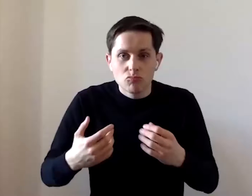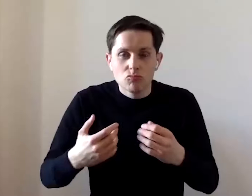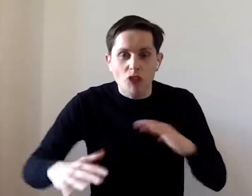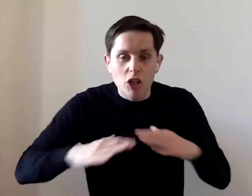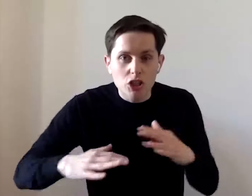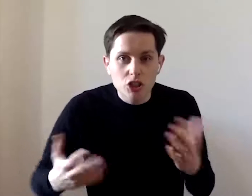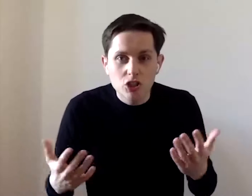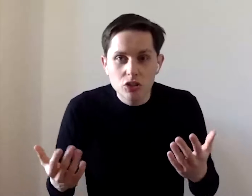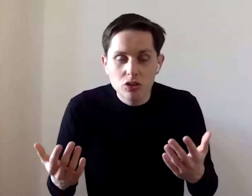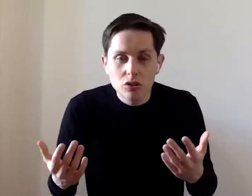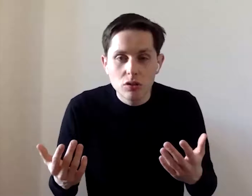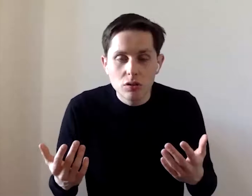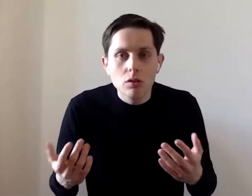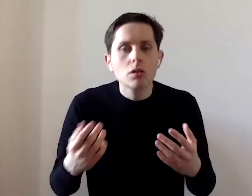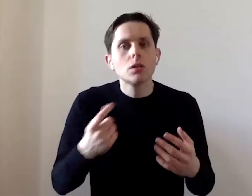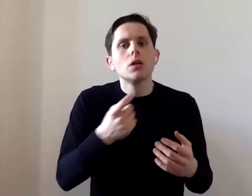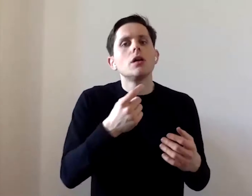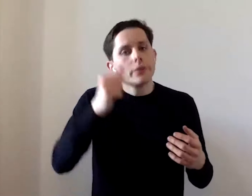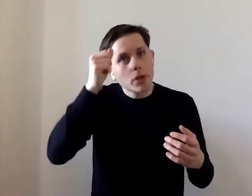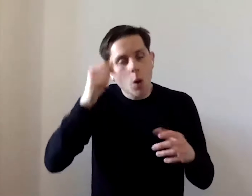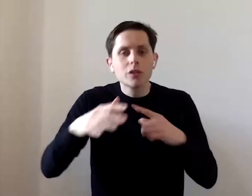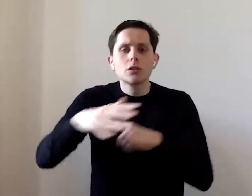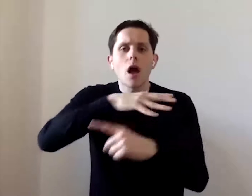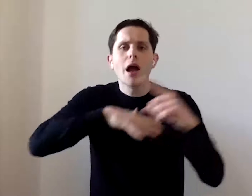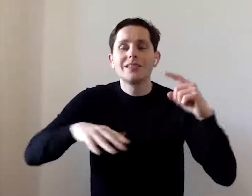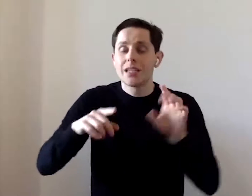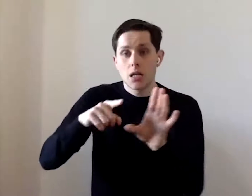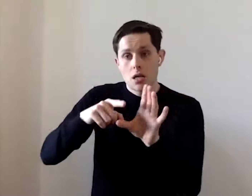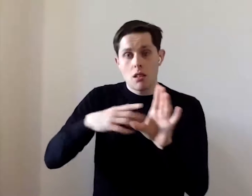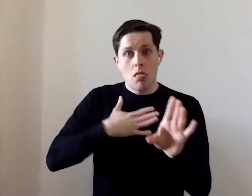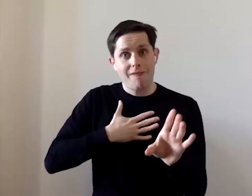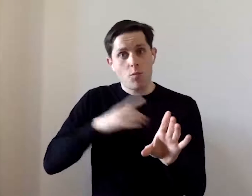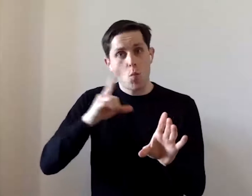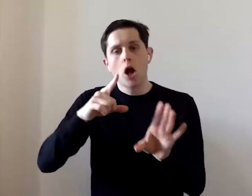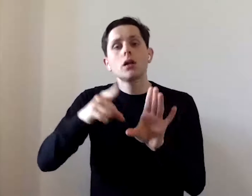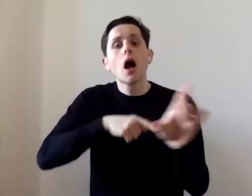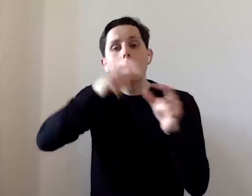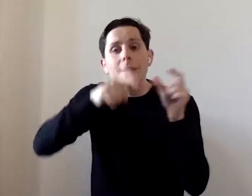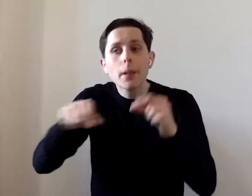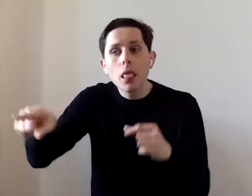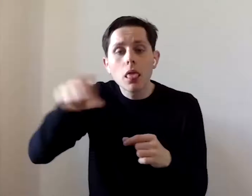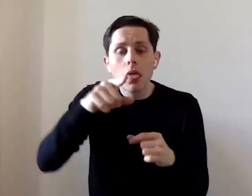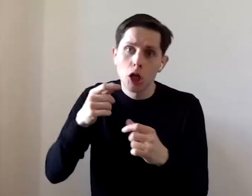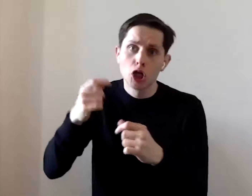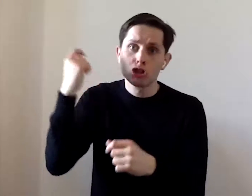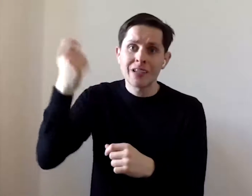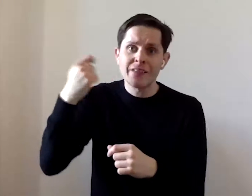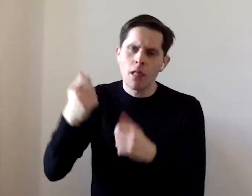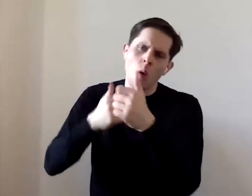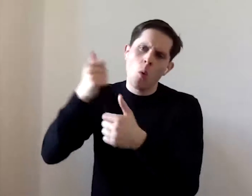unhelpful. So unhelpful. And it has this sort of cult of youth element to it as well, where we value young people that have done